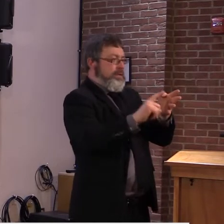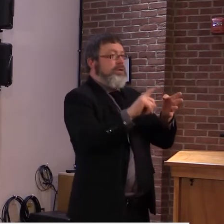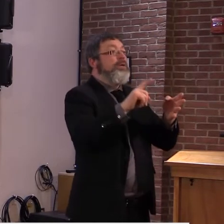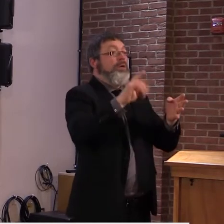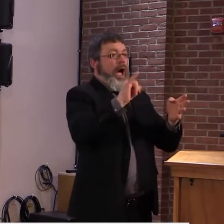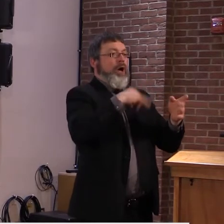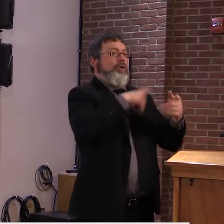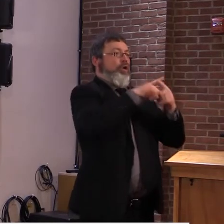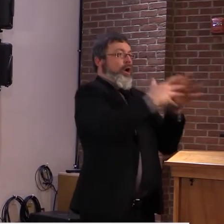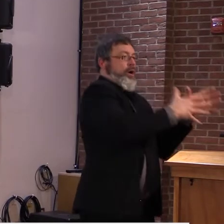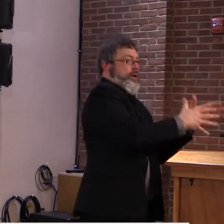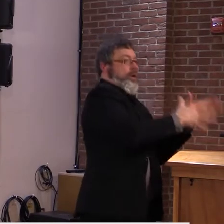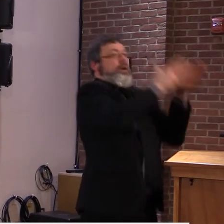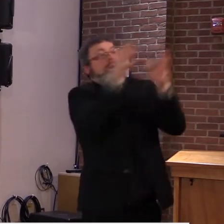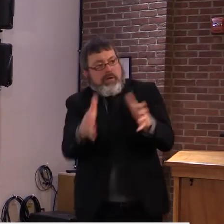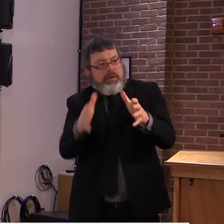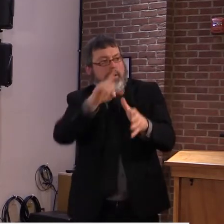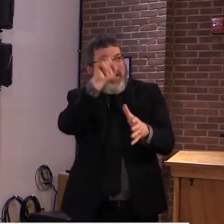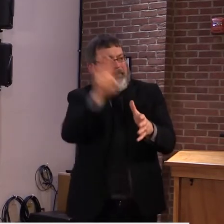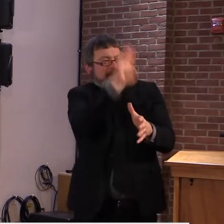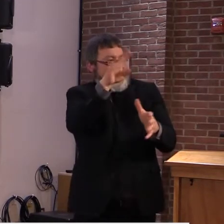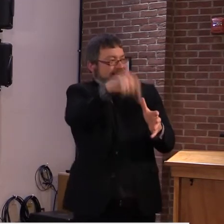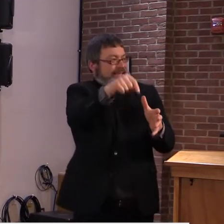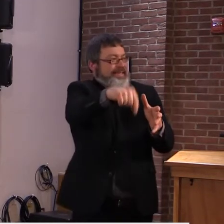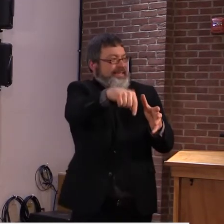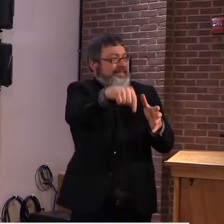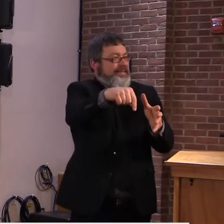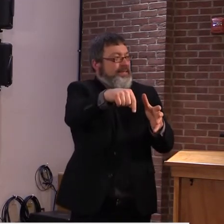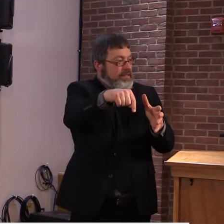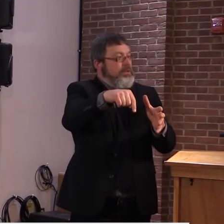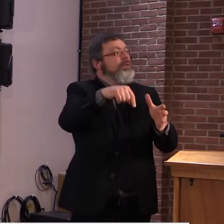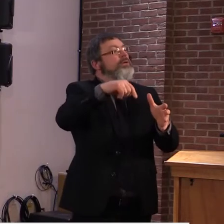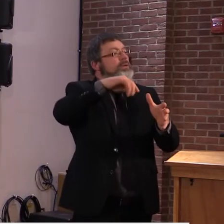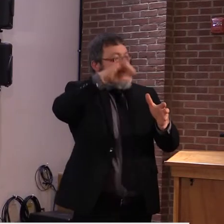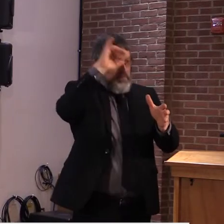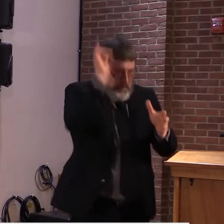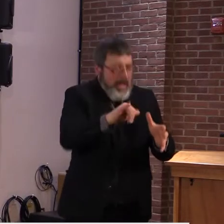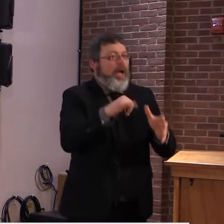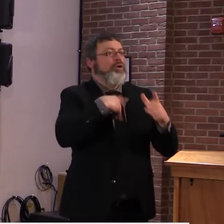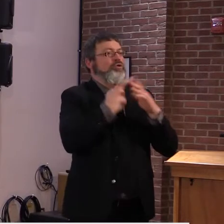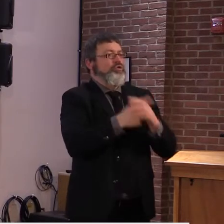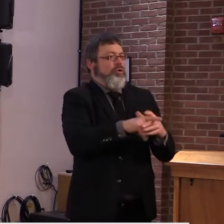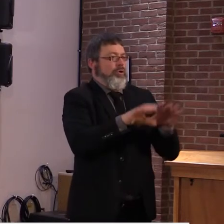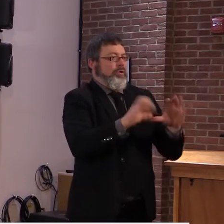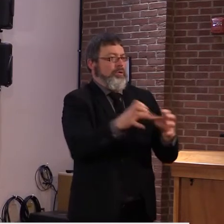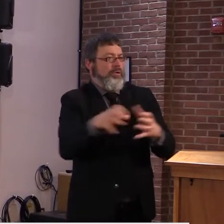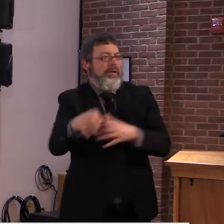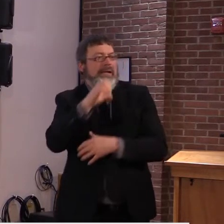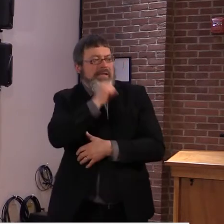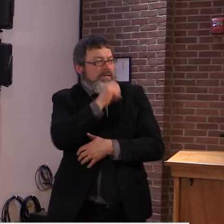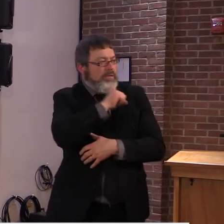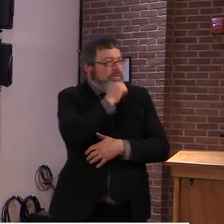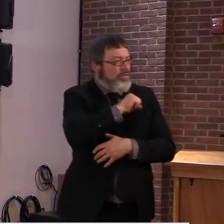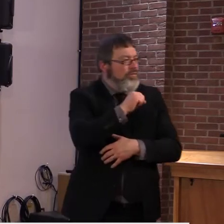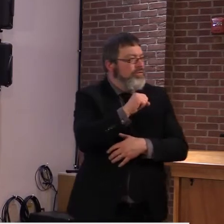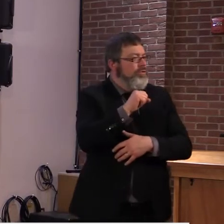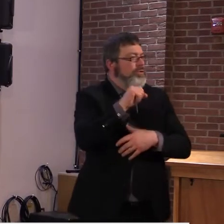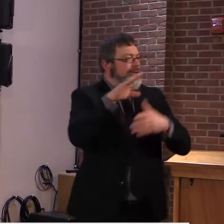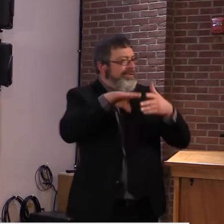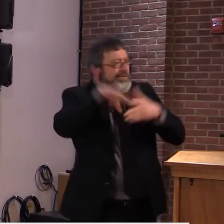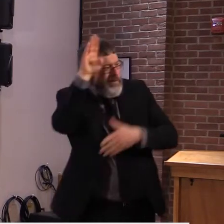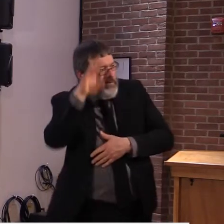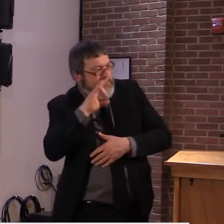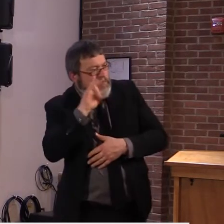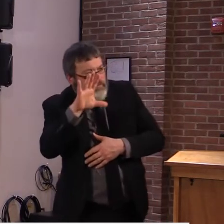certainly have an age stratification to it, from the older ages down, that will take